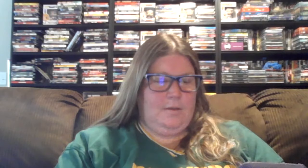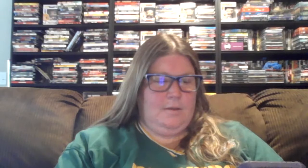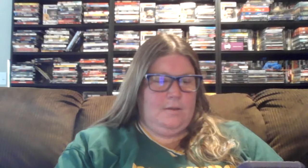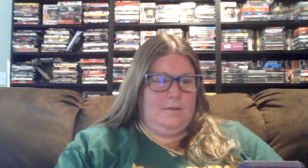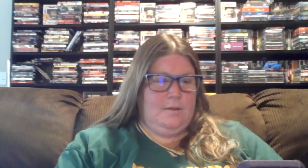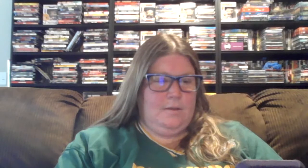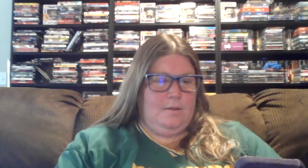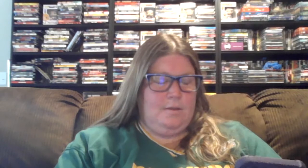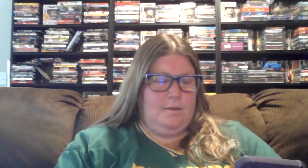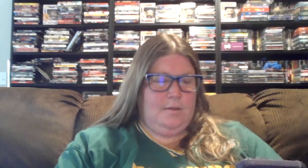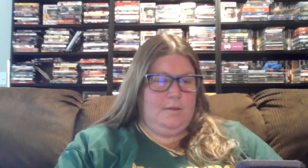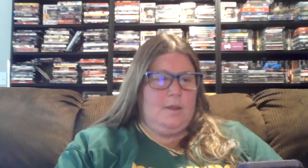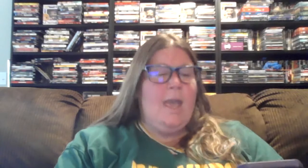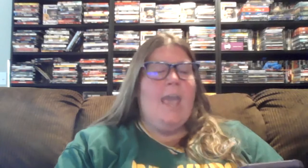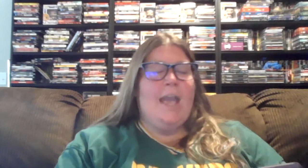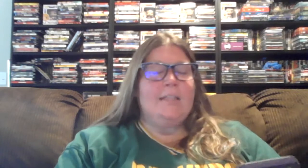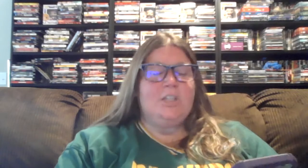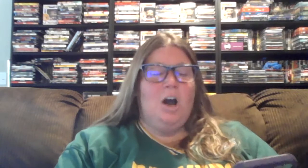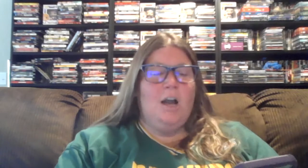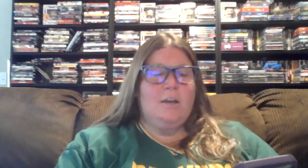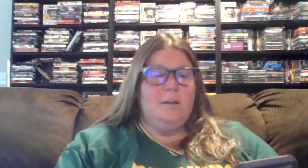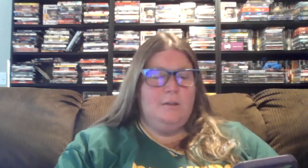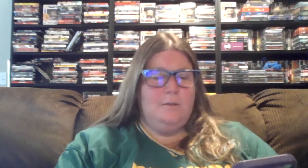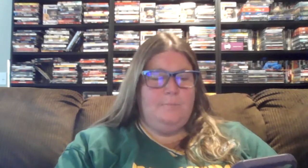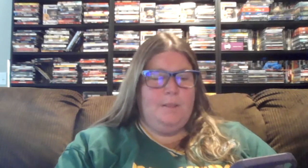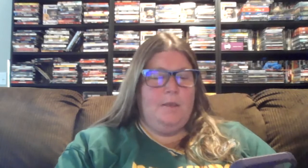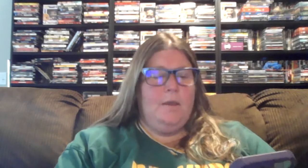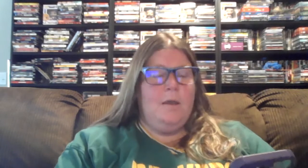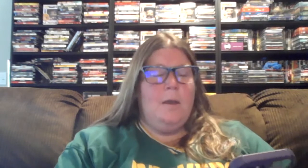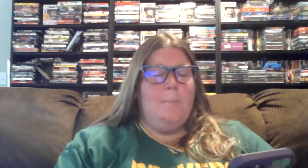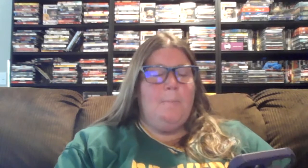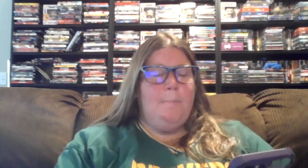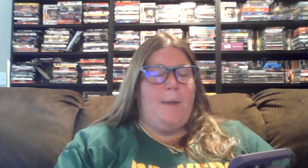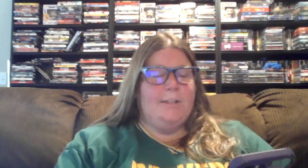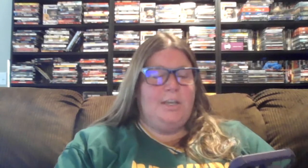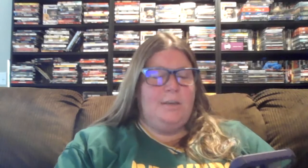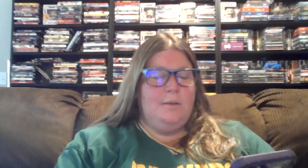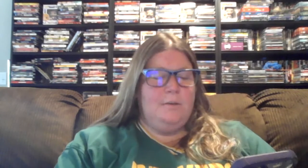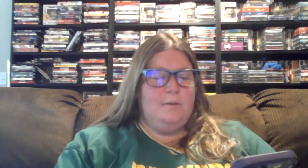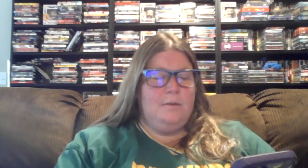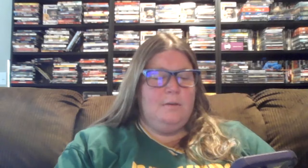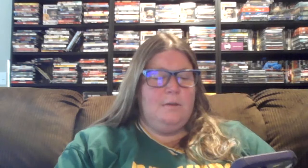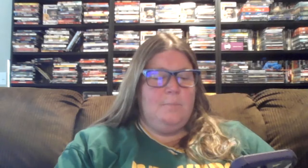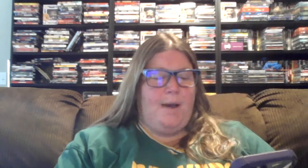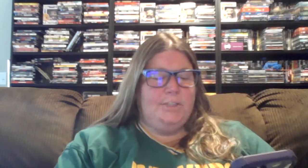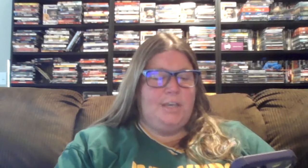What was the name of that app again? Hand talk. Hand Talk. Okay. Bocce. Bocce.